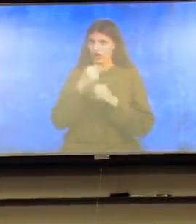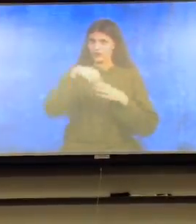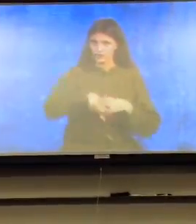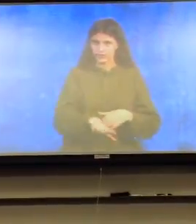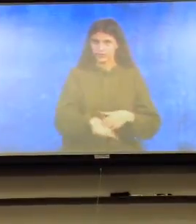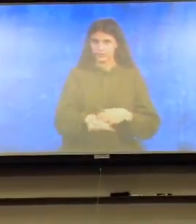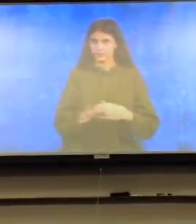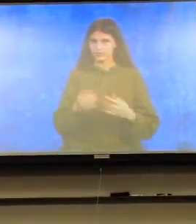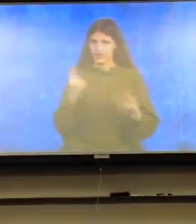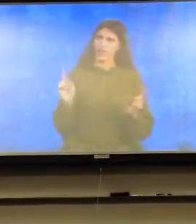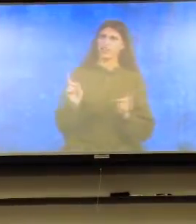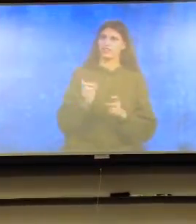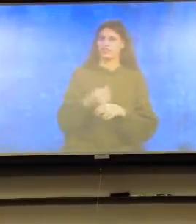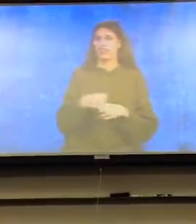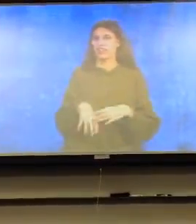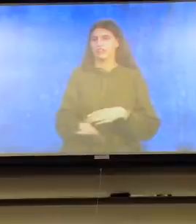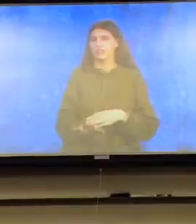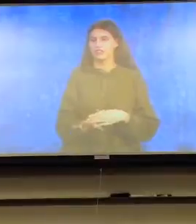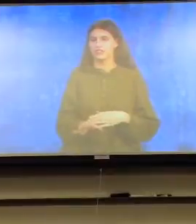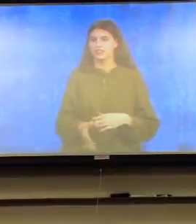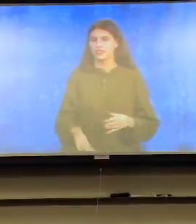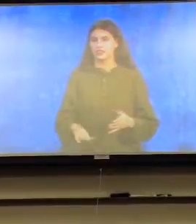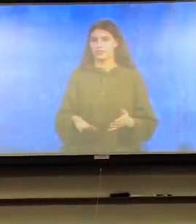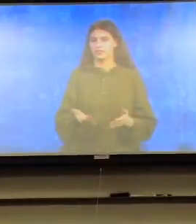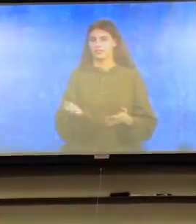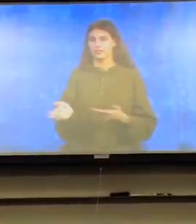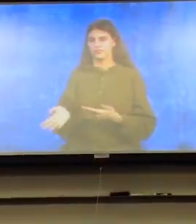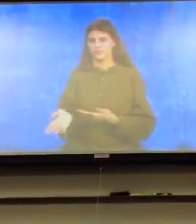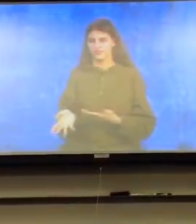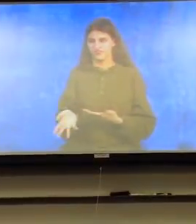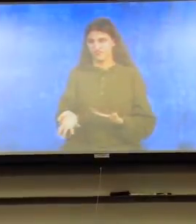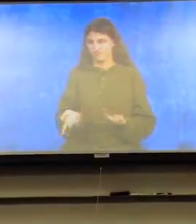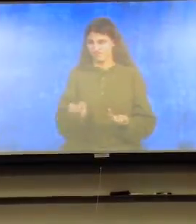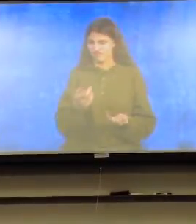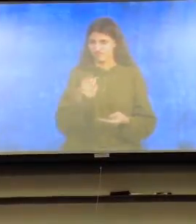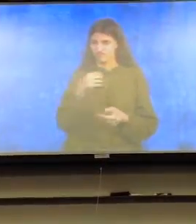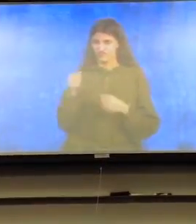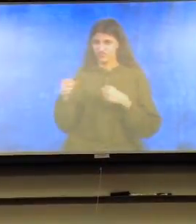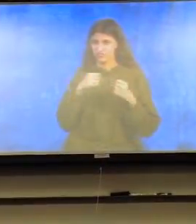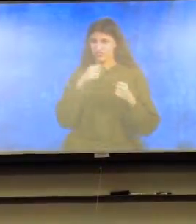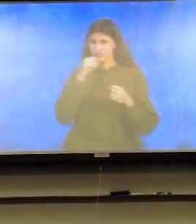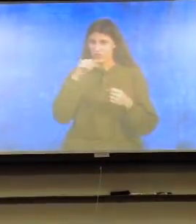of us, quit, of course. Some of us continue trying to get in.